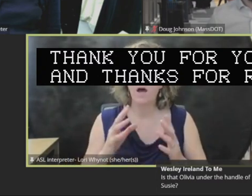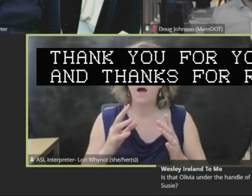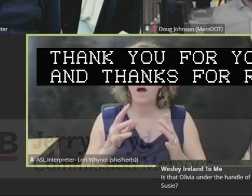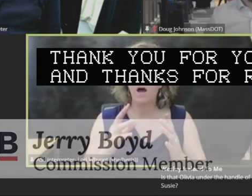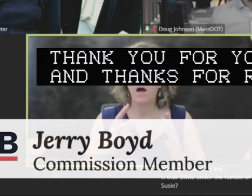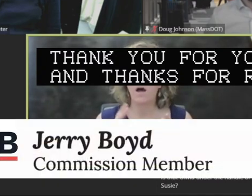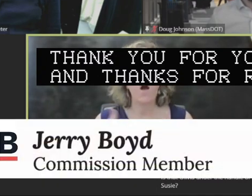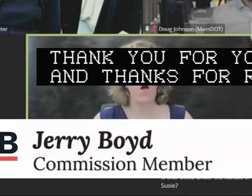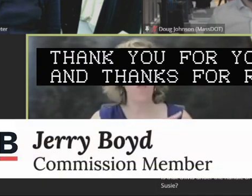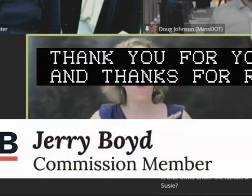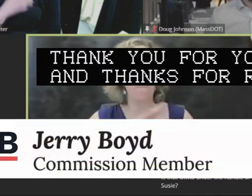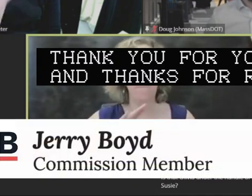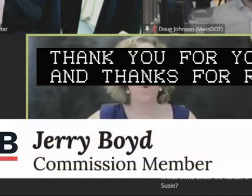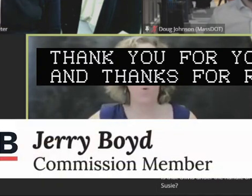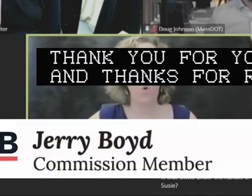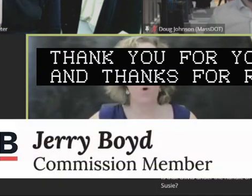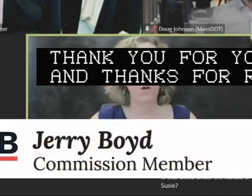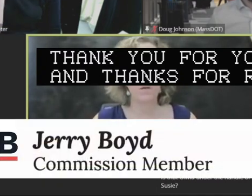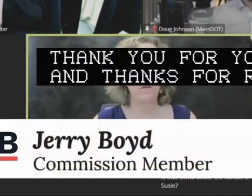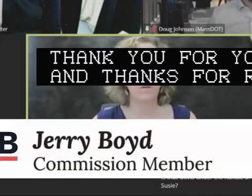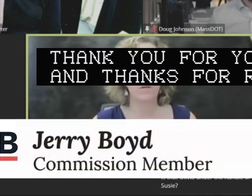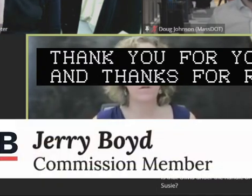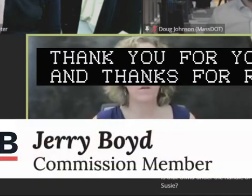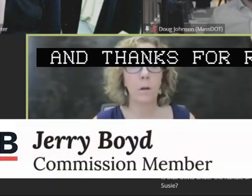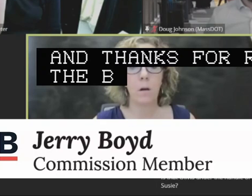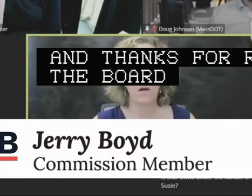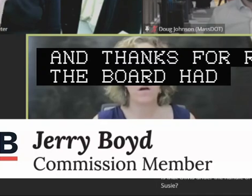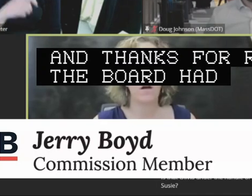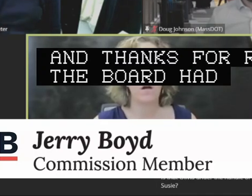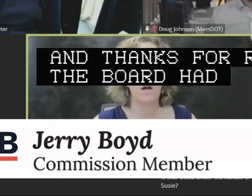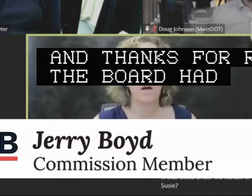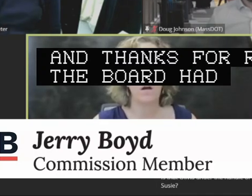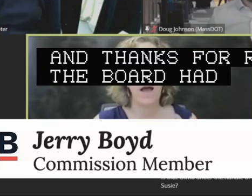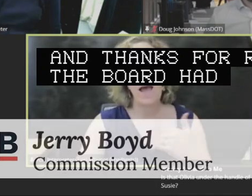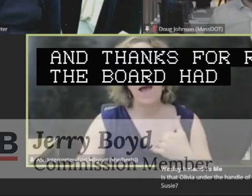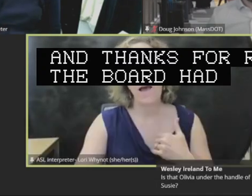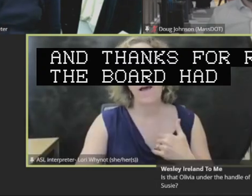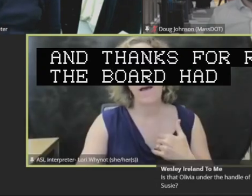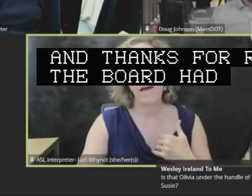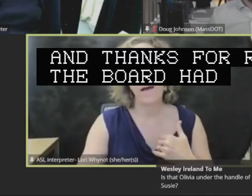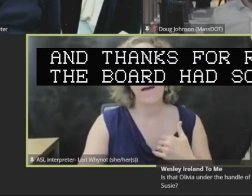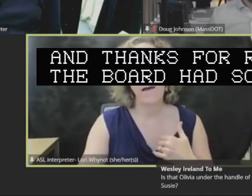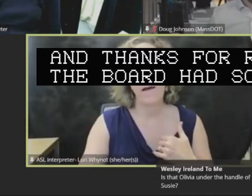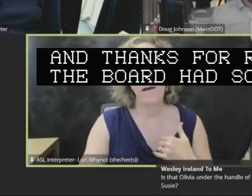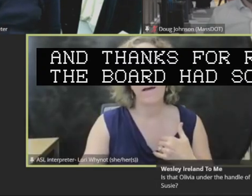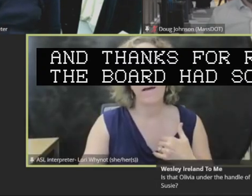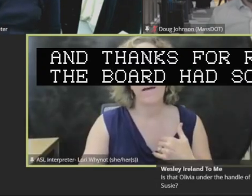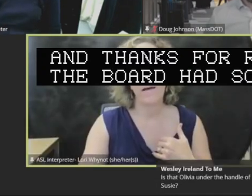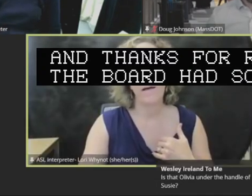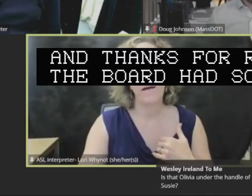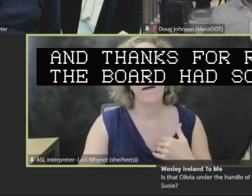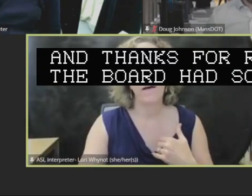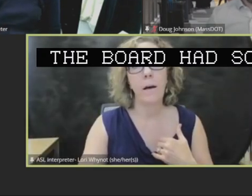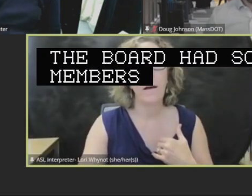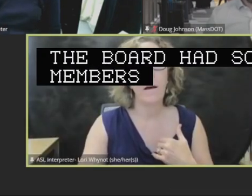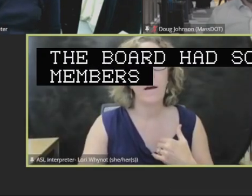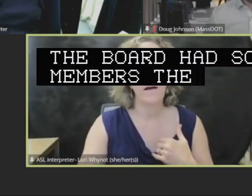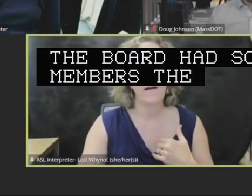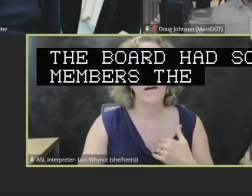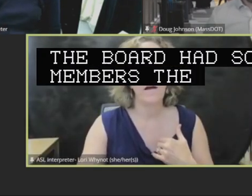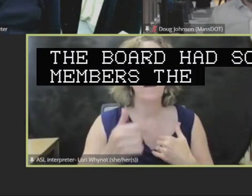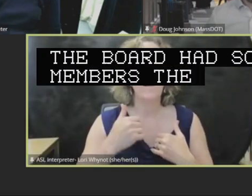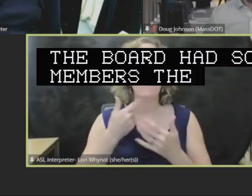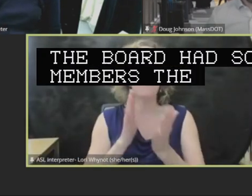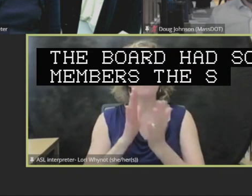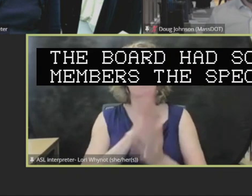The board had solicited from members the specific questions on specific routes,